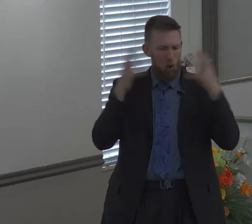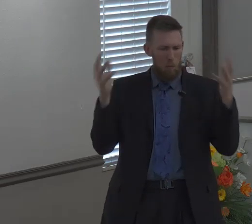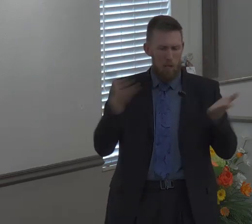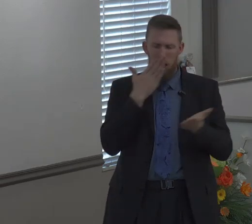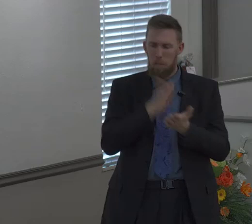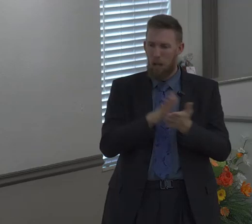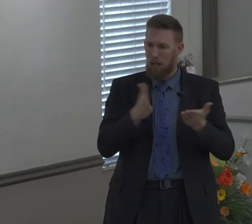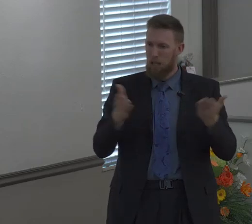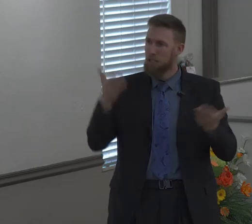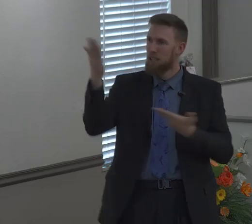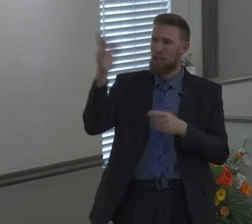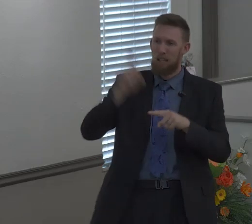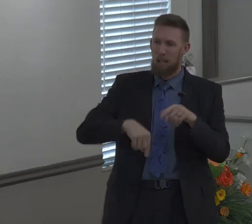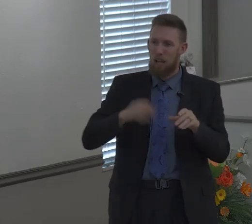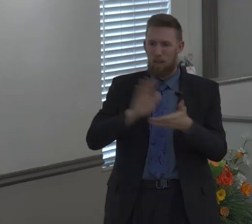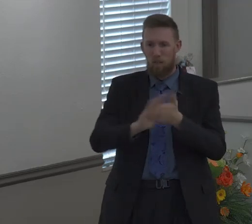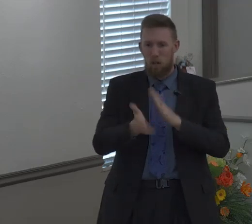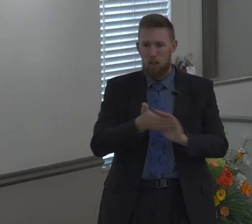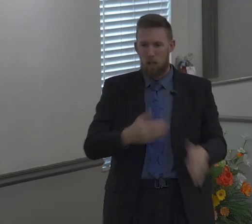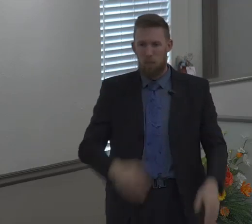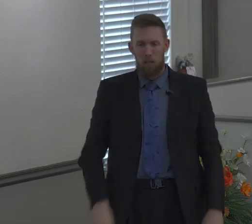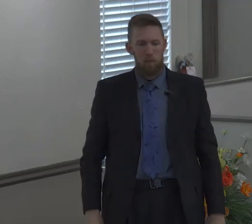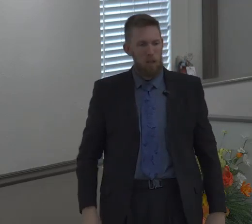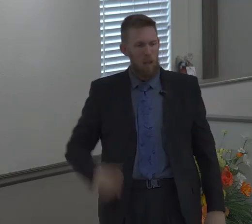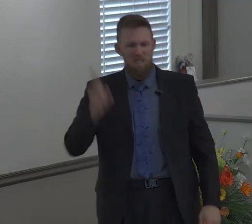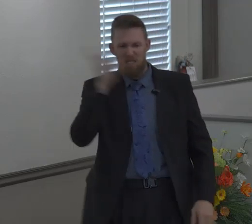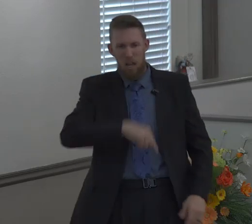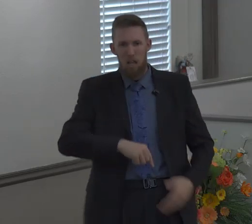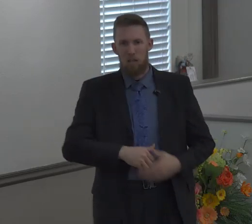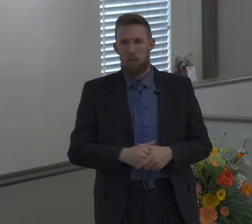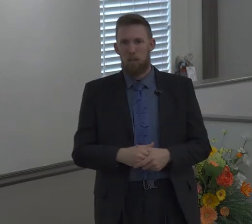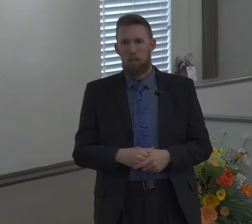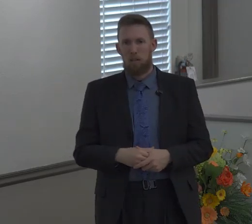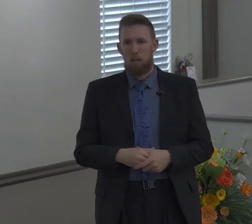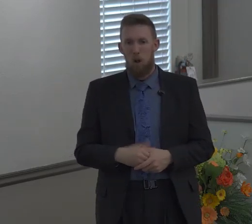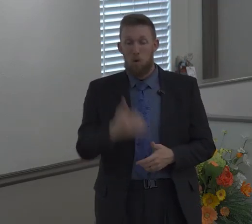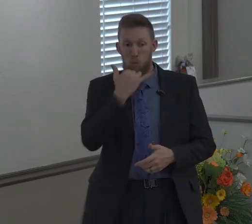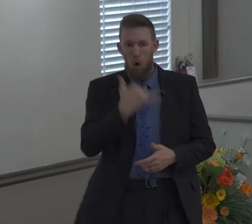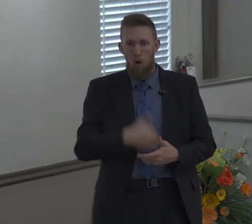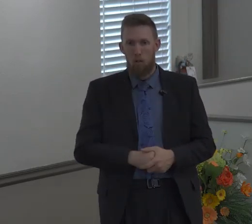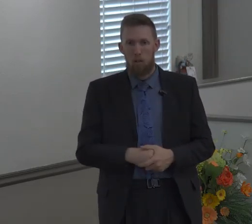done too many terrible things in my life. Baloney!